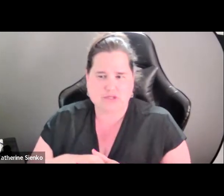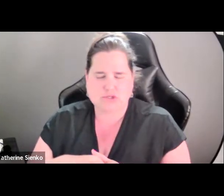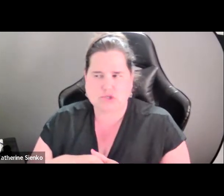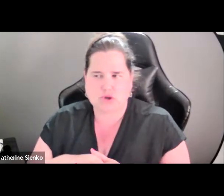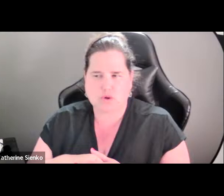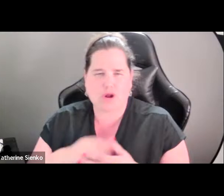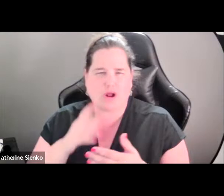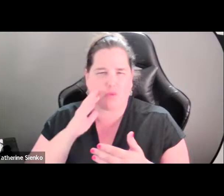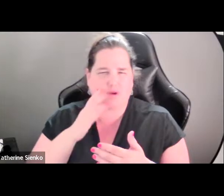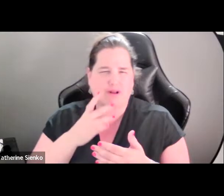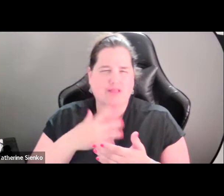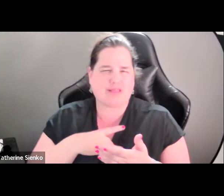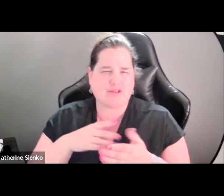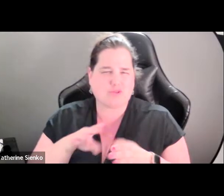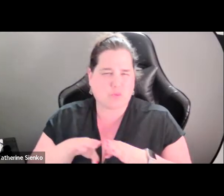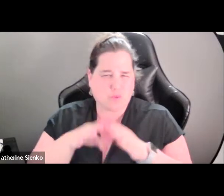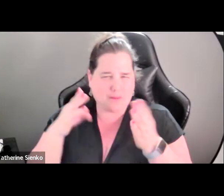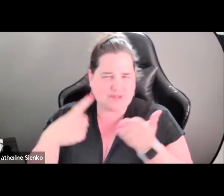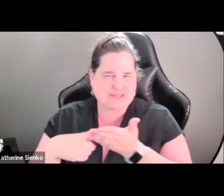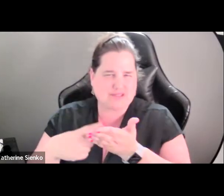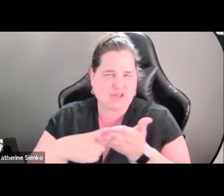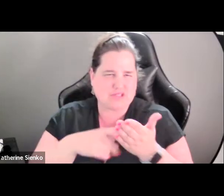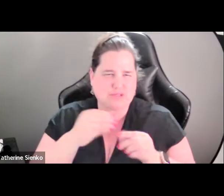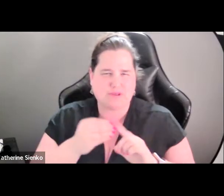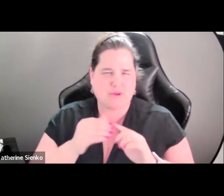our meetings to be virtual.